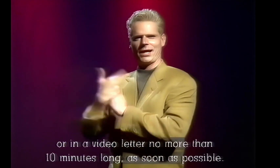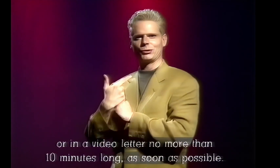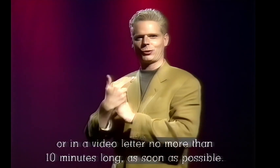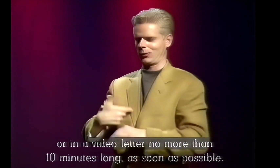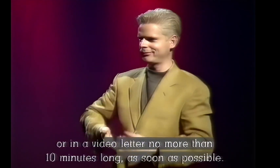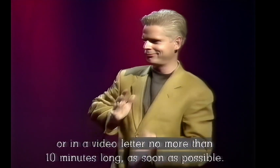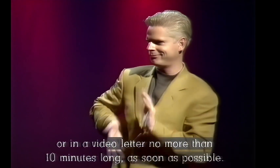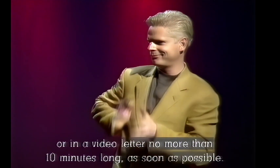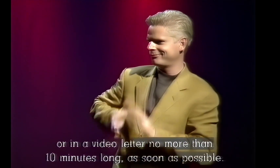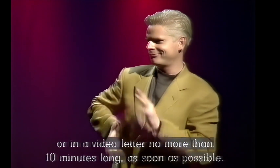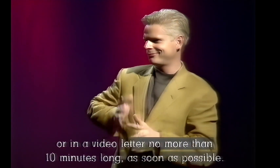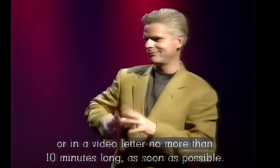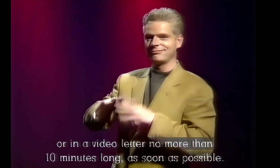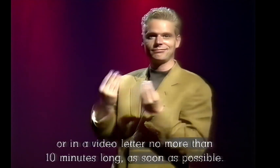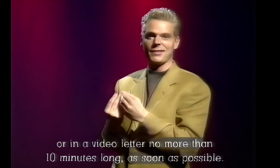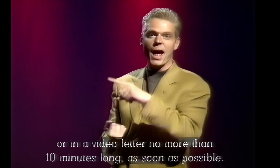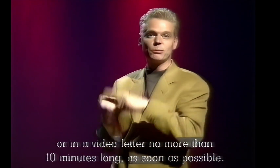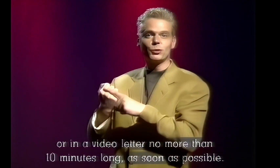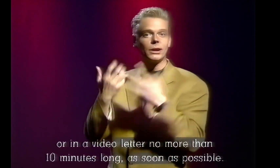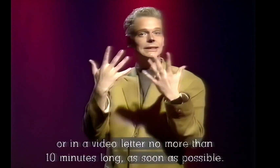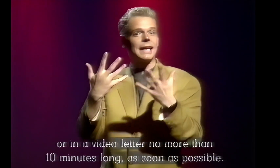long, as soon as possible.